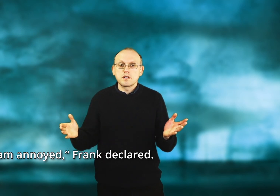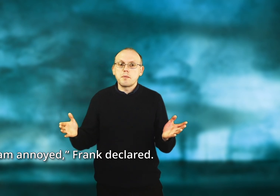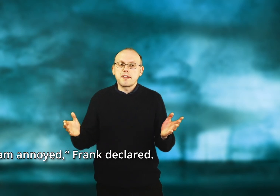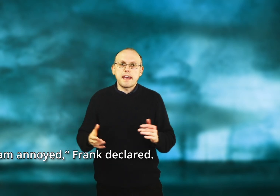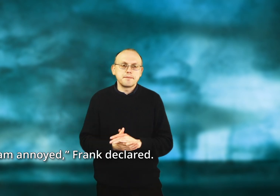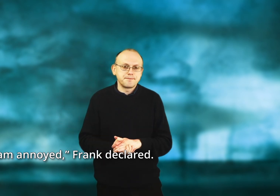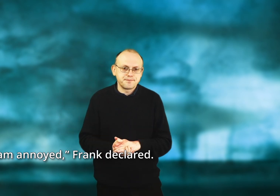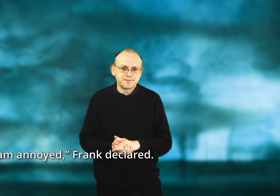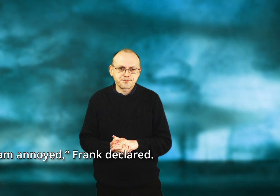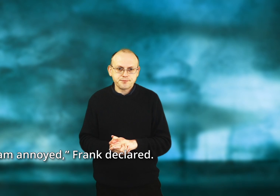there.